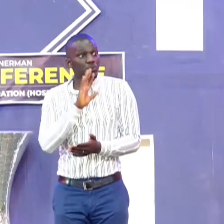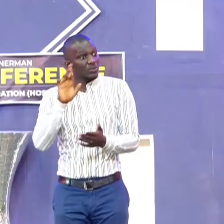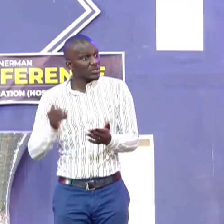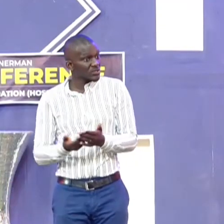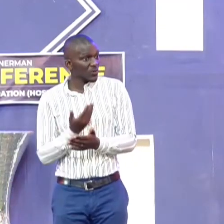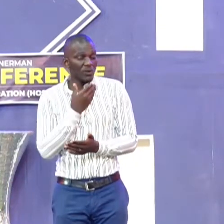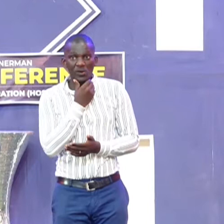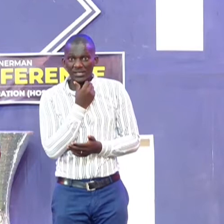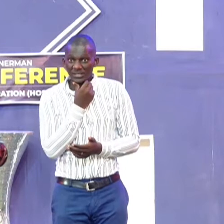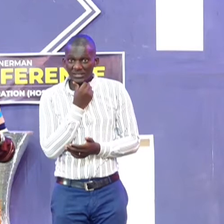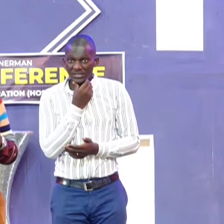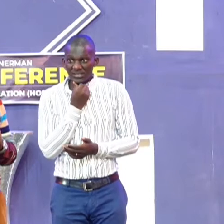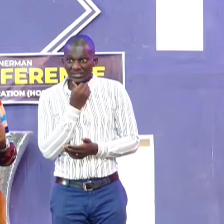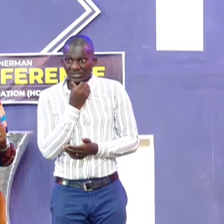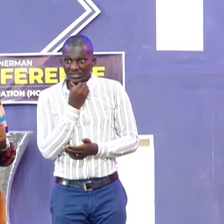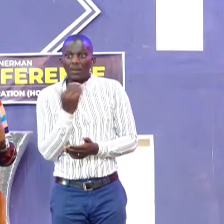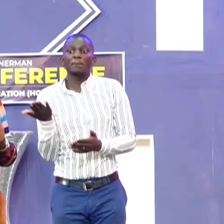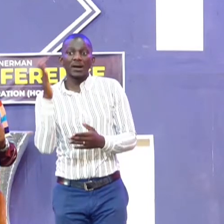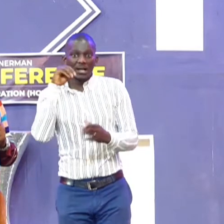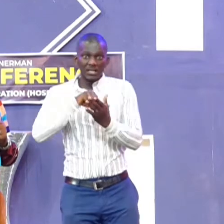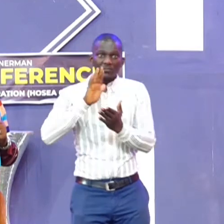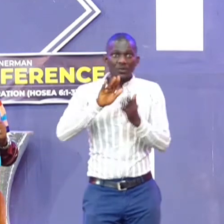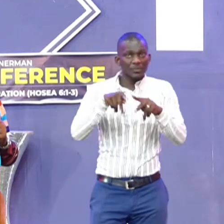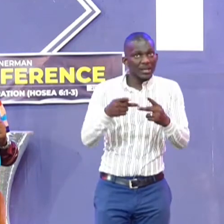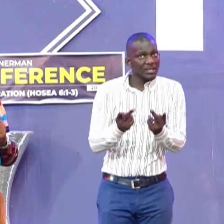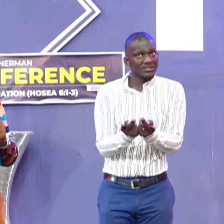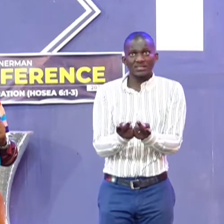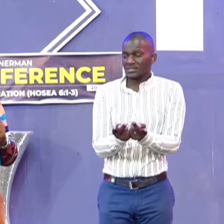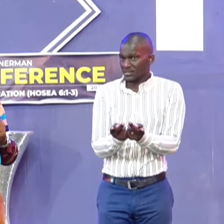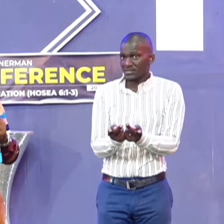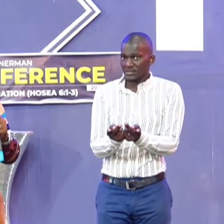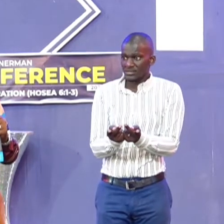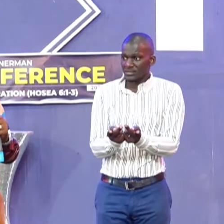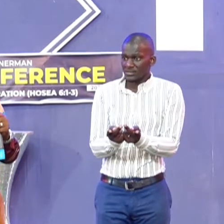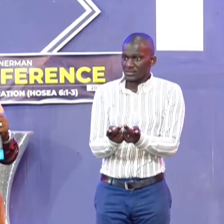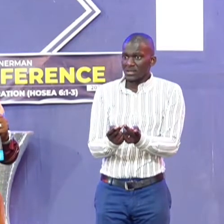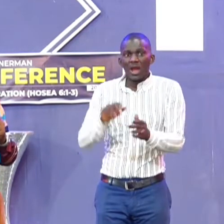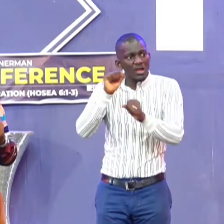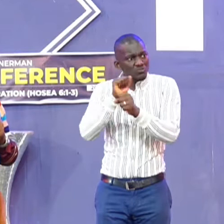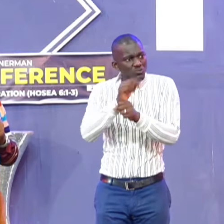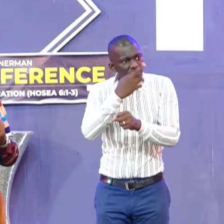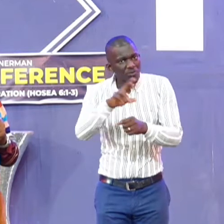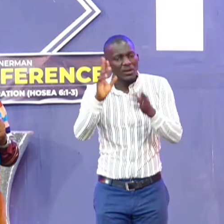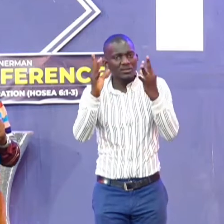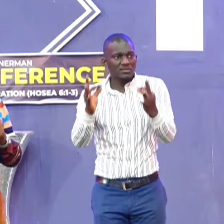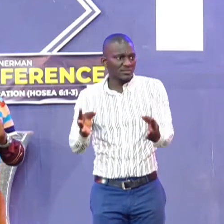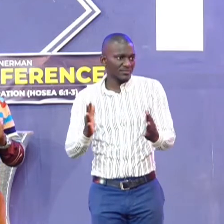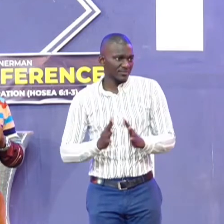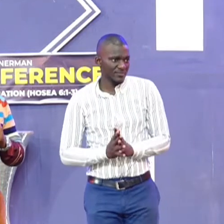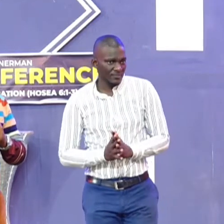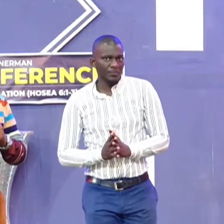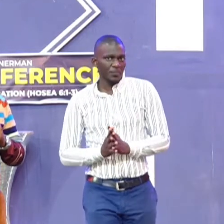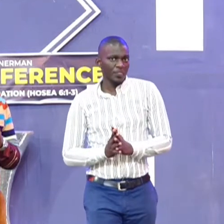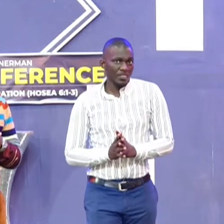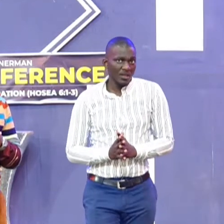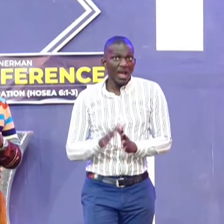That he will be restored. He will return to his position. That he will do what he